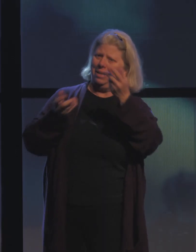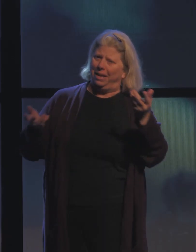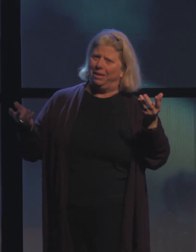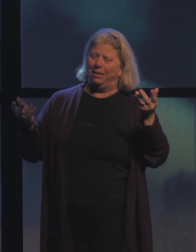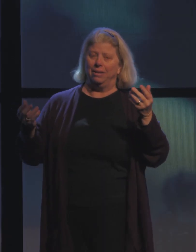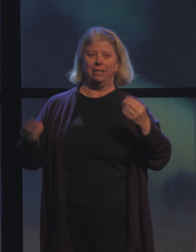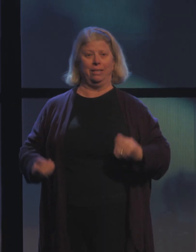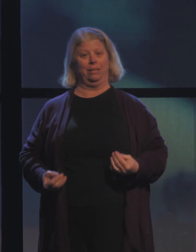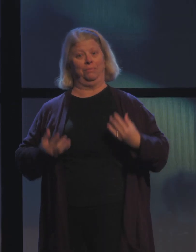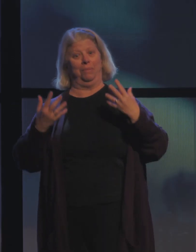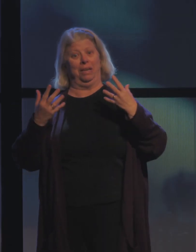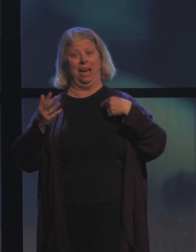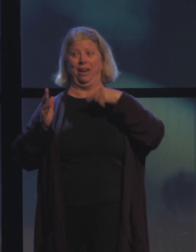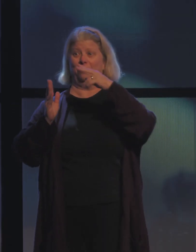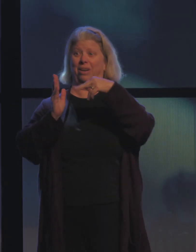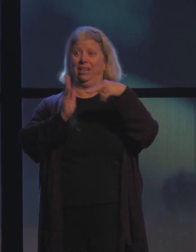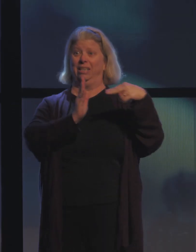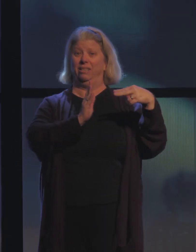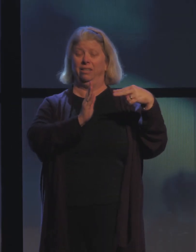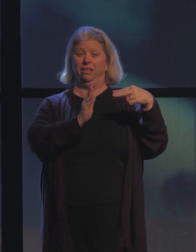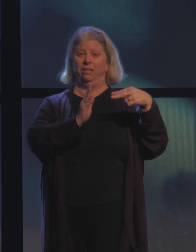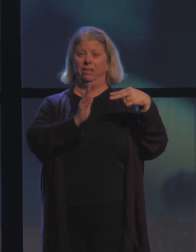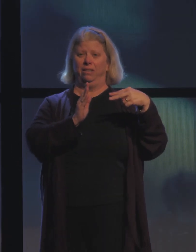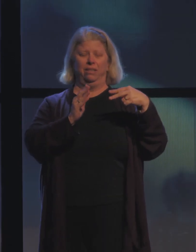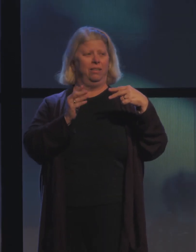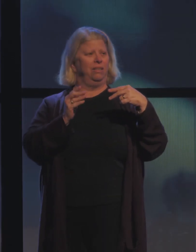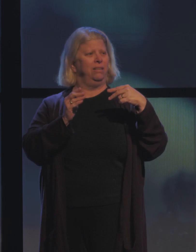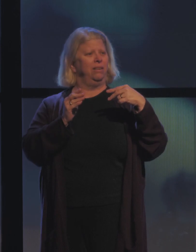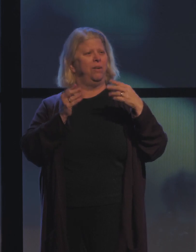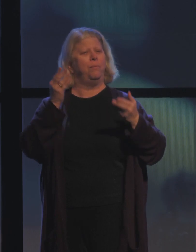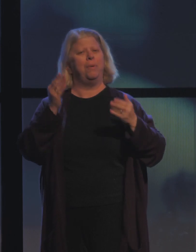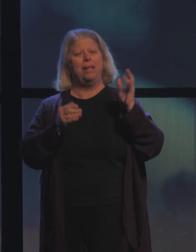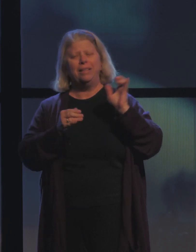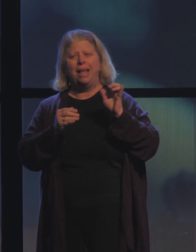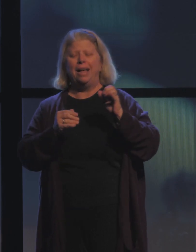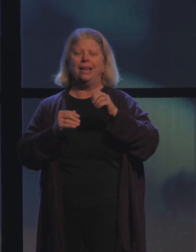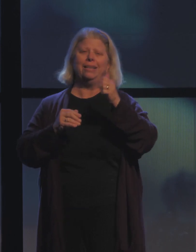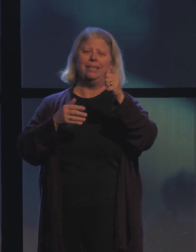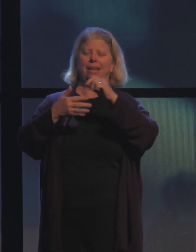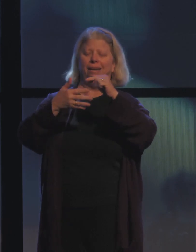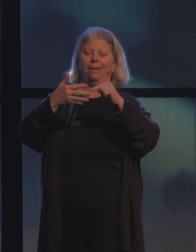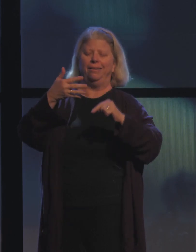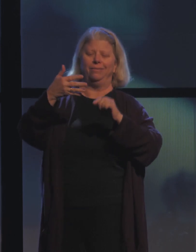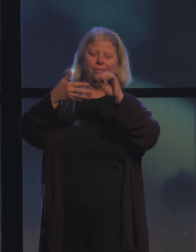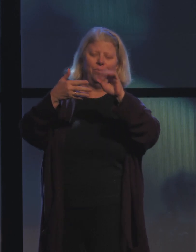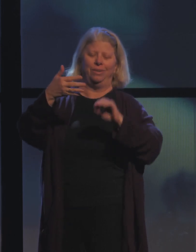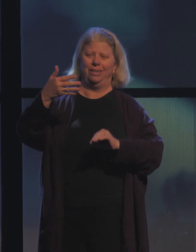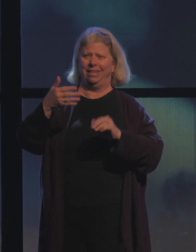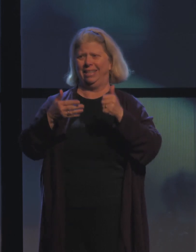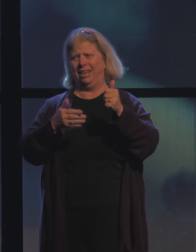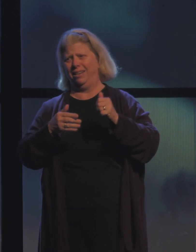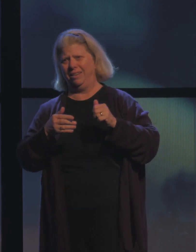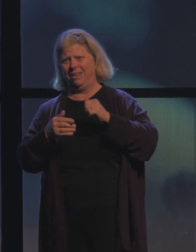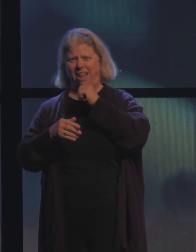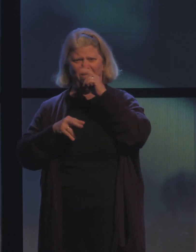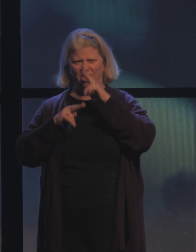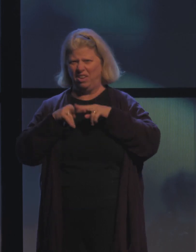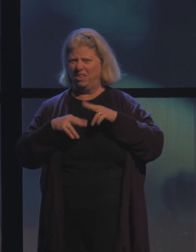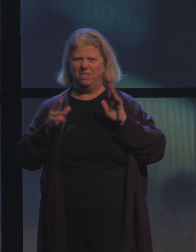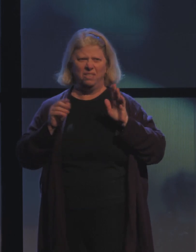the inspiration that I read of maybe like the 10, I don't know if we'll read all 10, let's be honest, they're not that